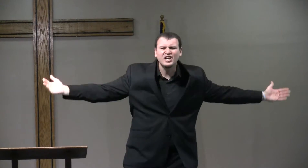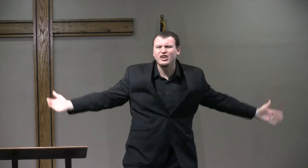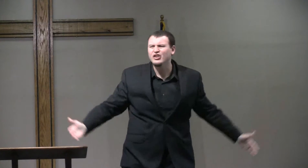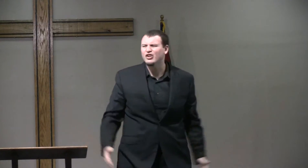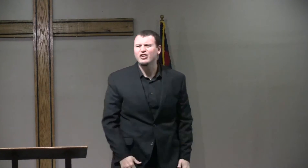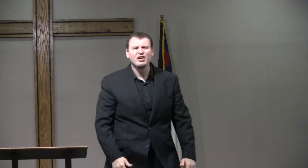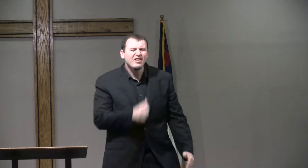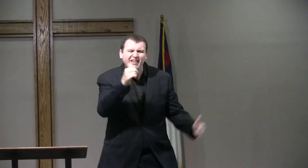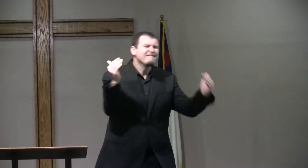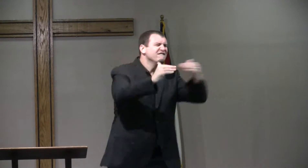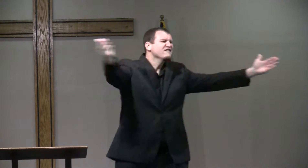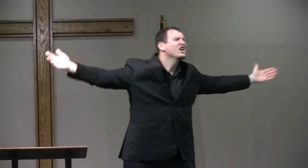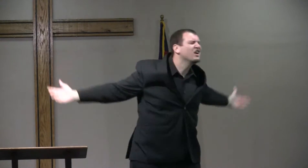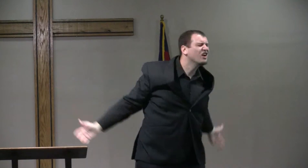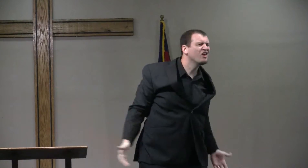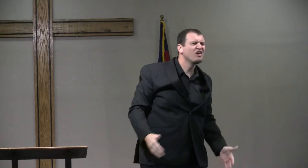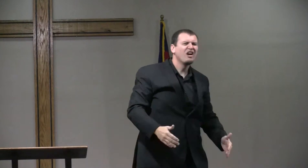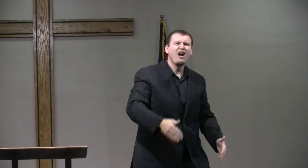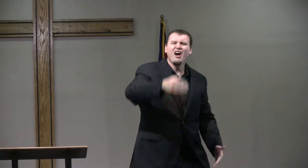Well, that's not fair.